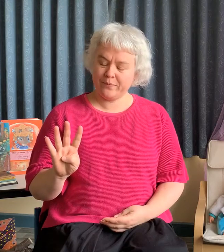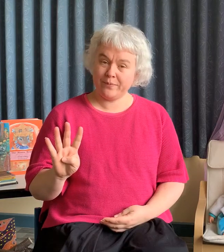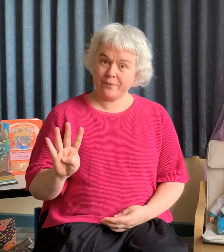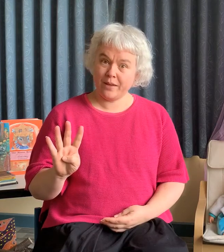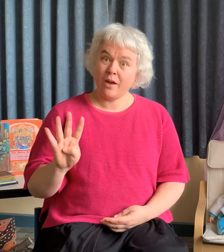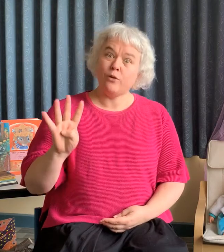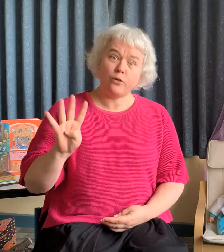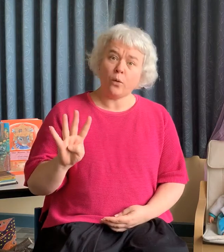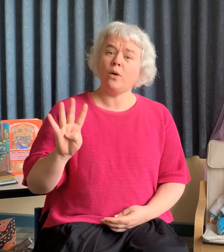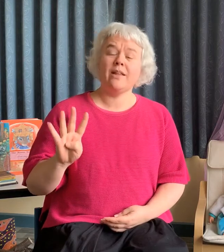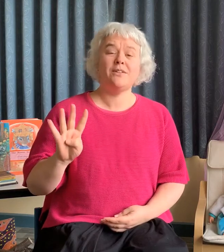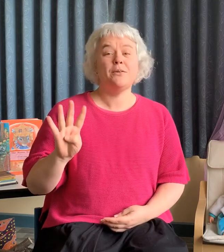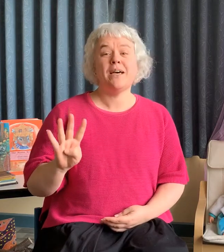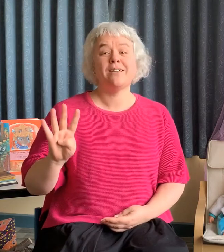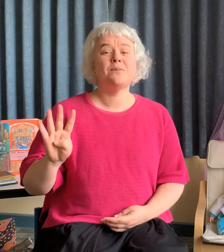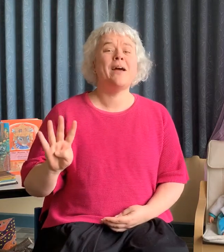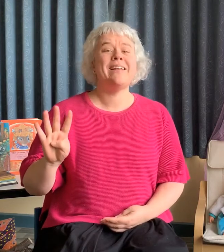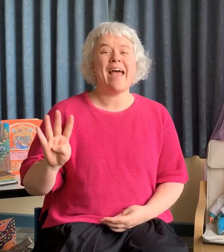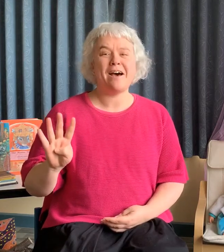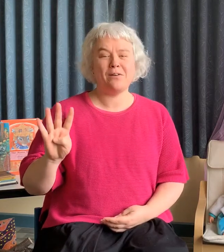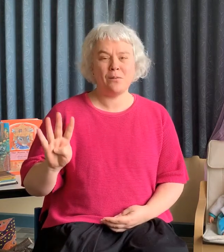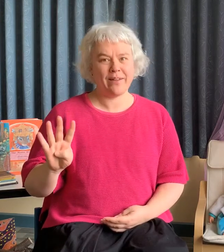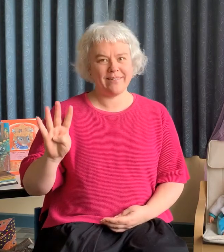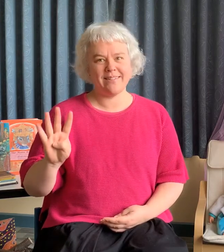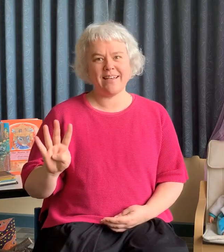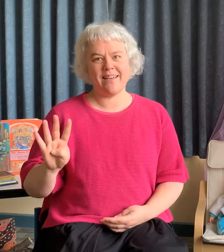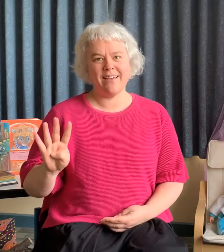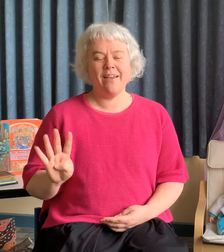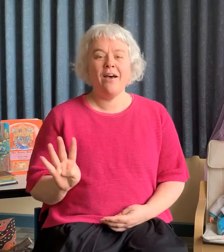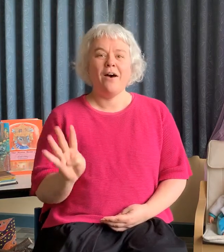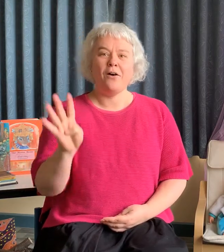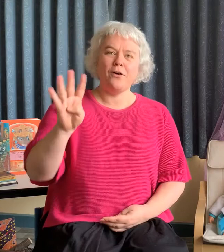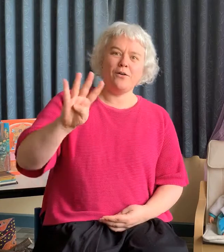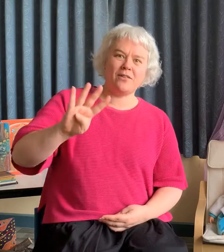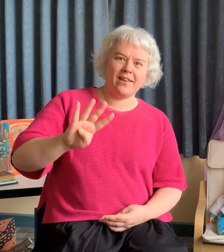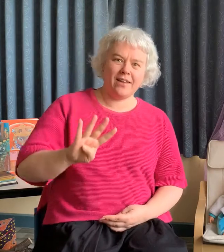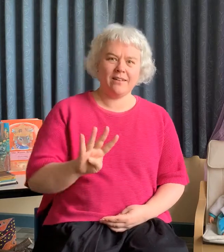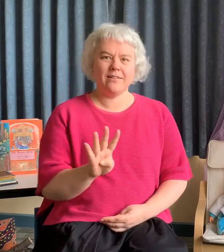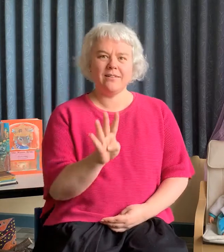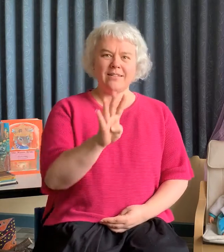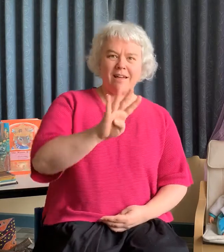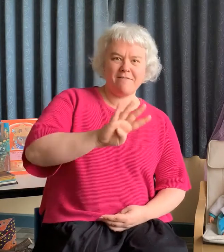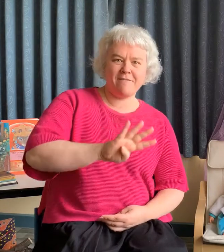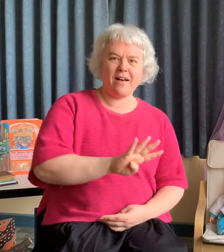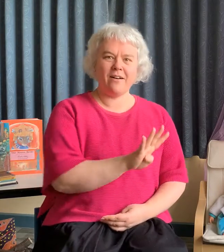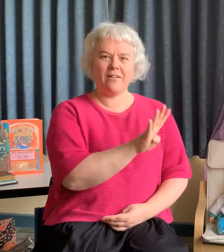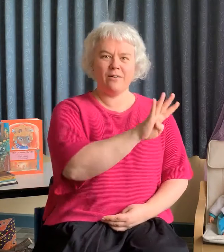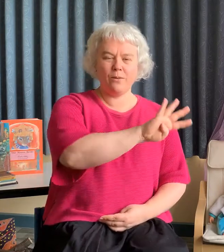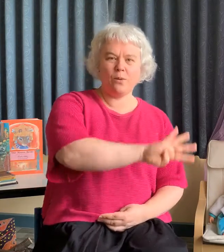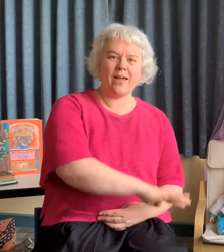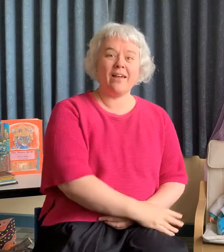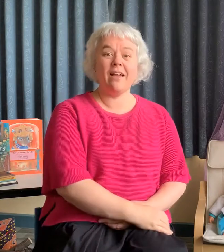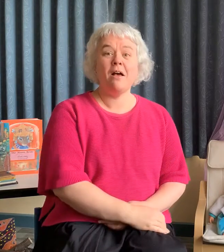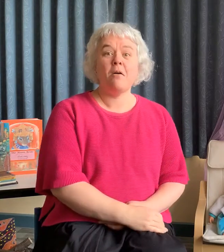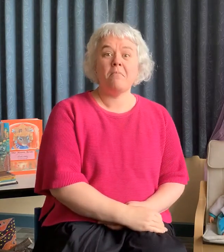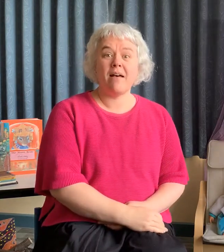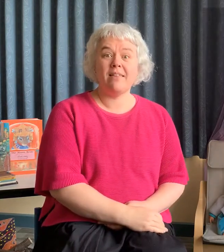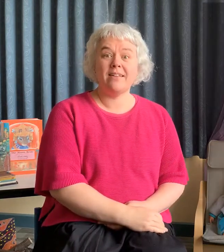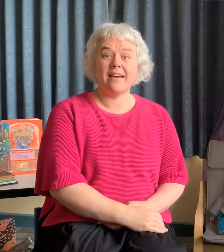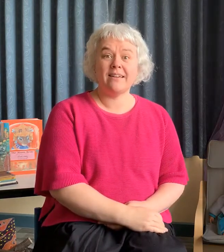Four little ducks went out one day Over the hills and far away Mother duck